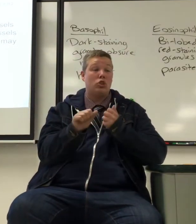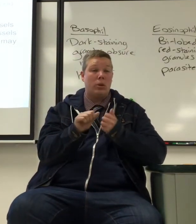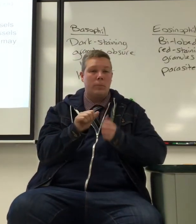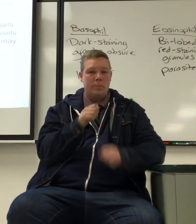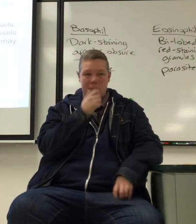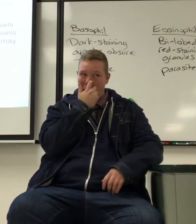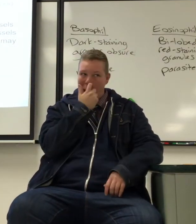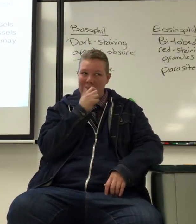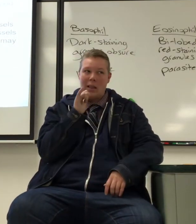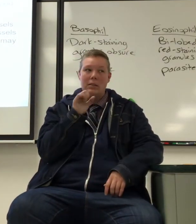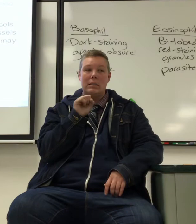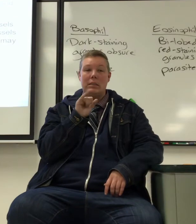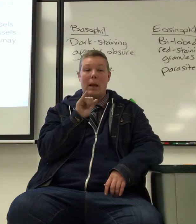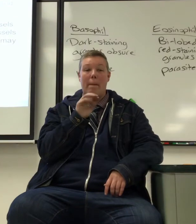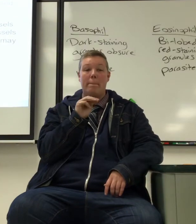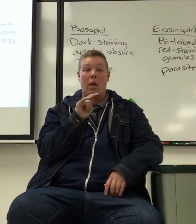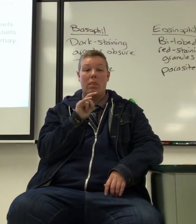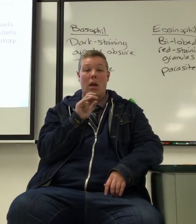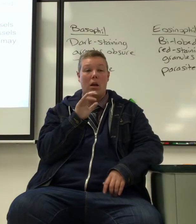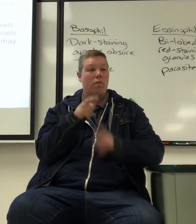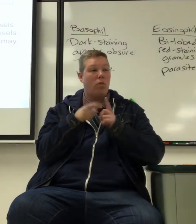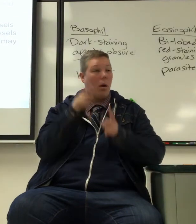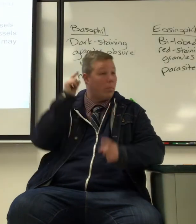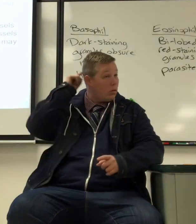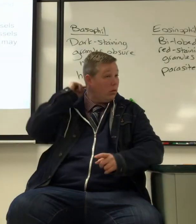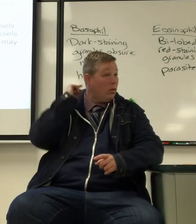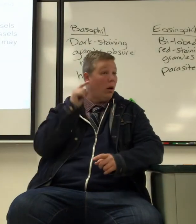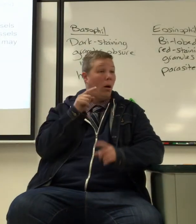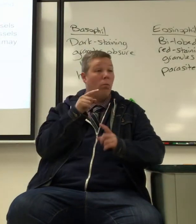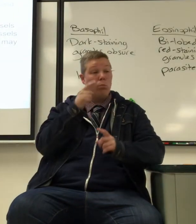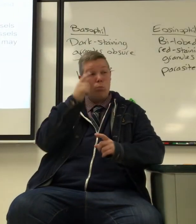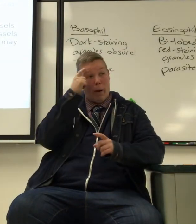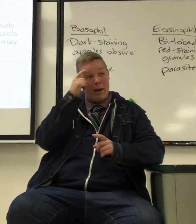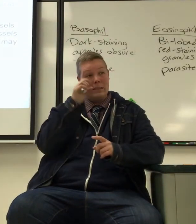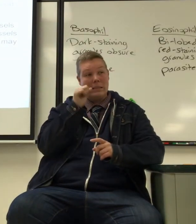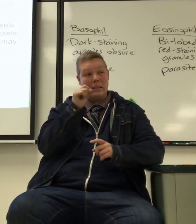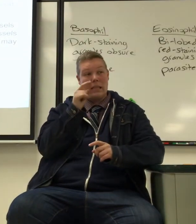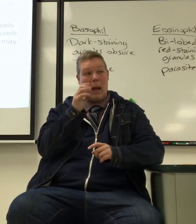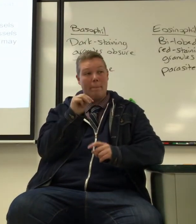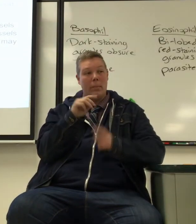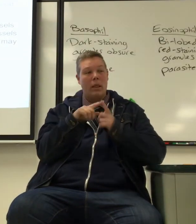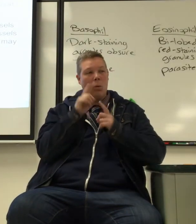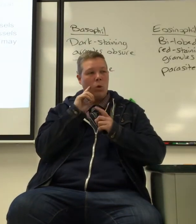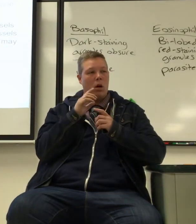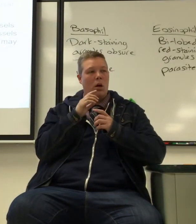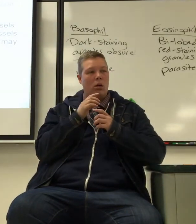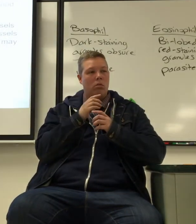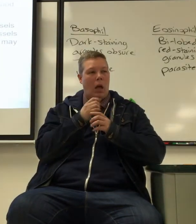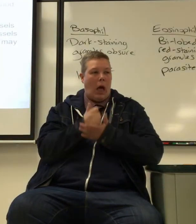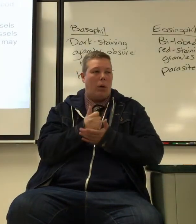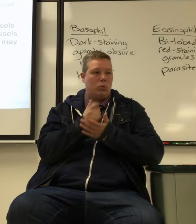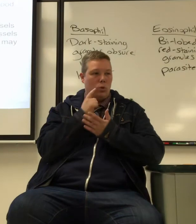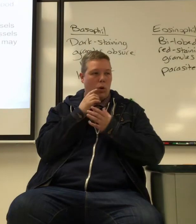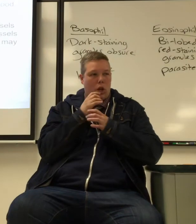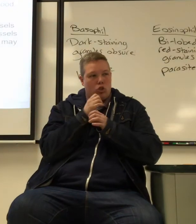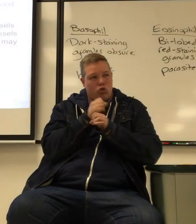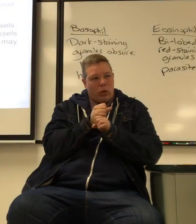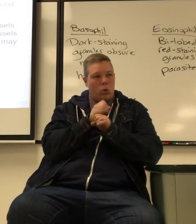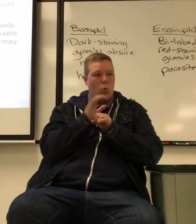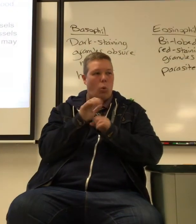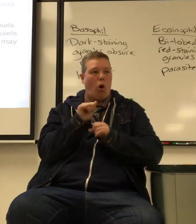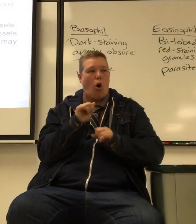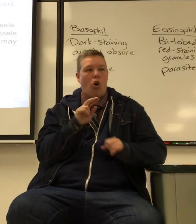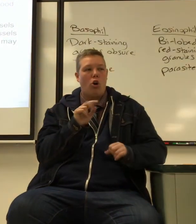from the brainstem that help constrict your arterioles, right? I think I said T1 to